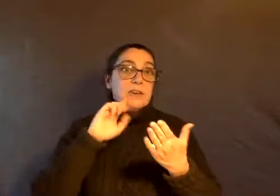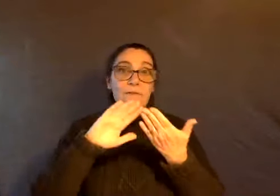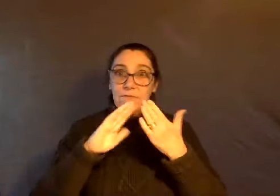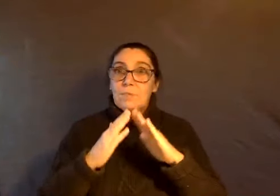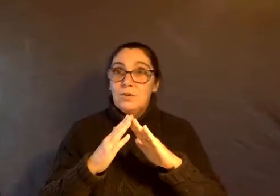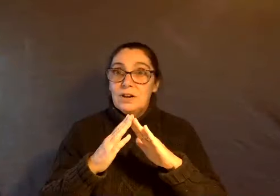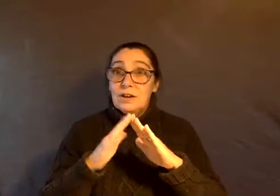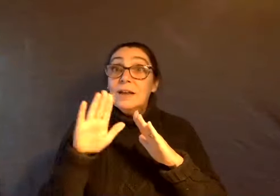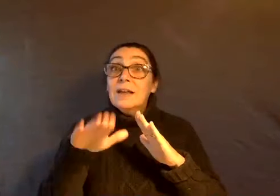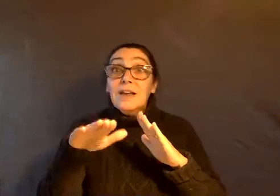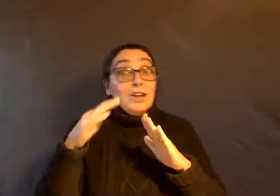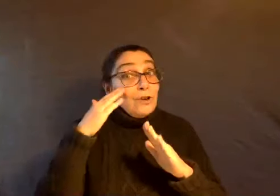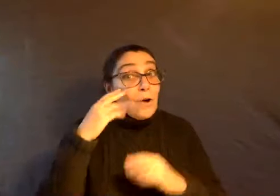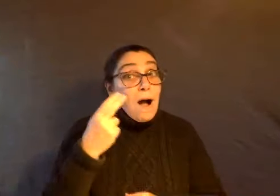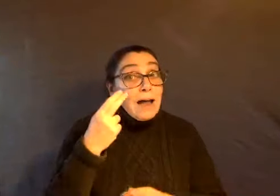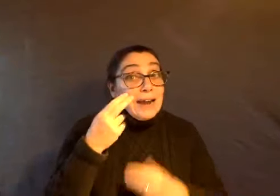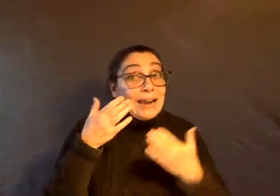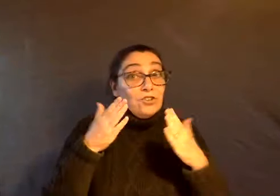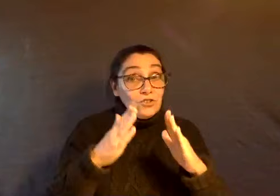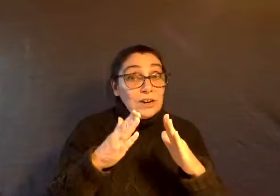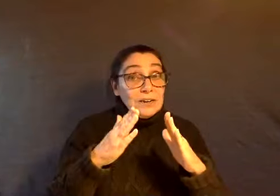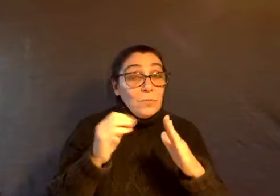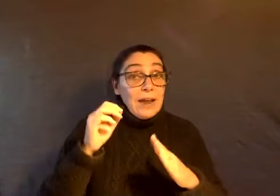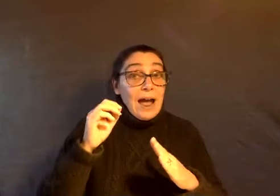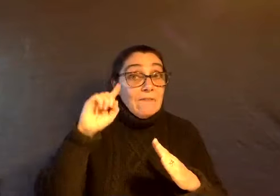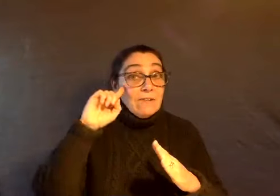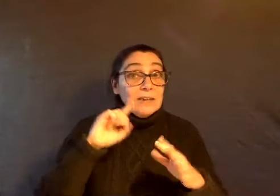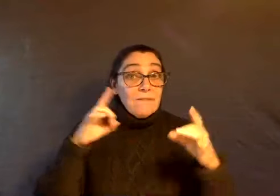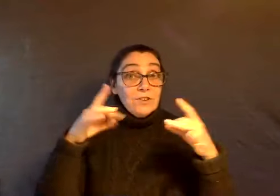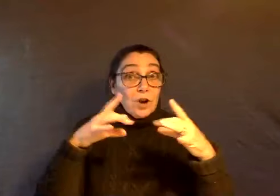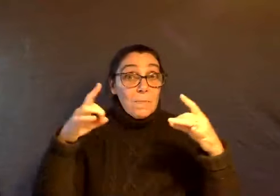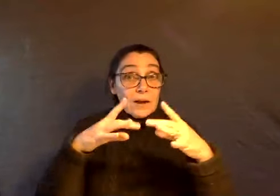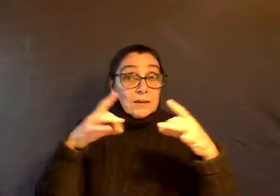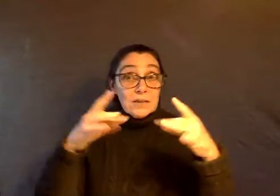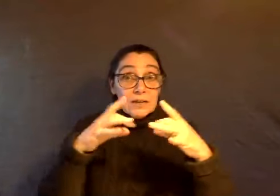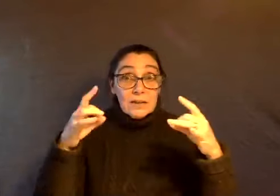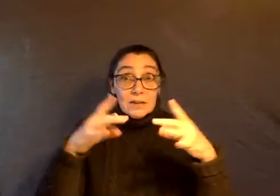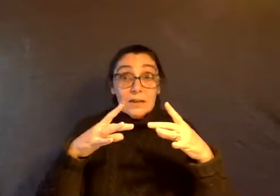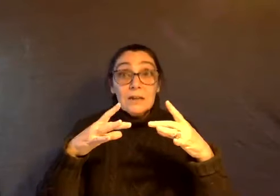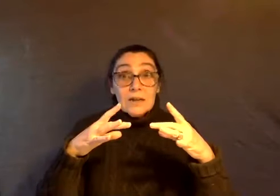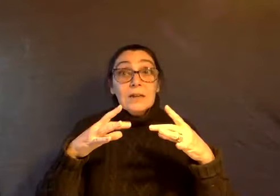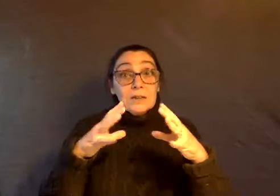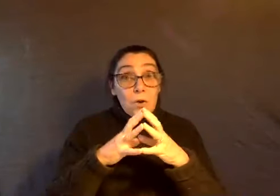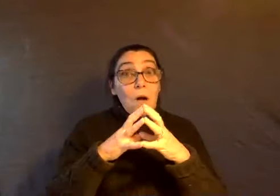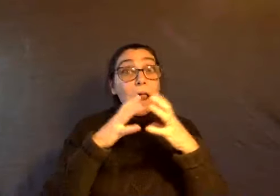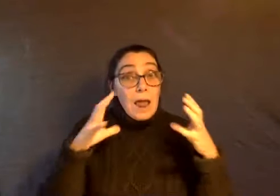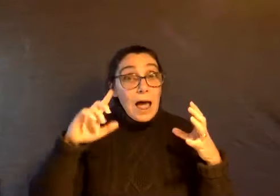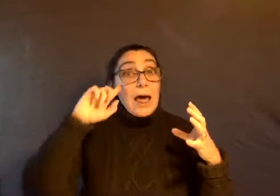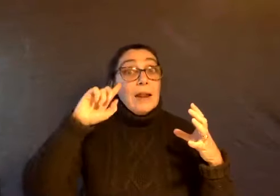deaf community. You know, on H Street, we have a deaf Starbucks. So a lot of